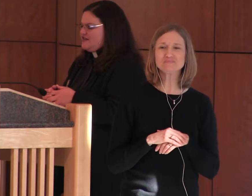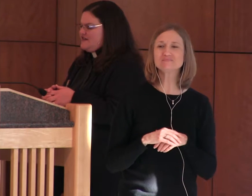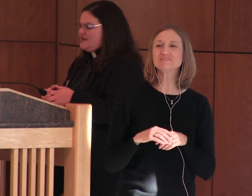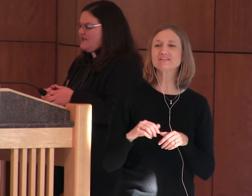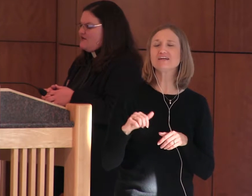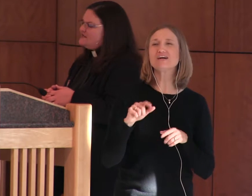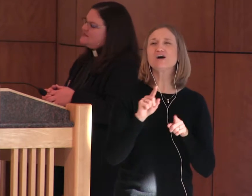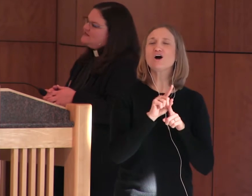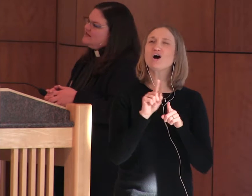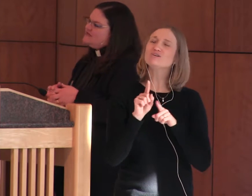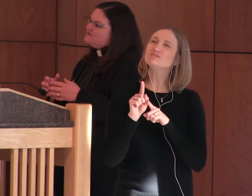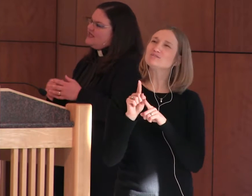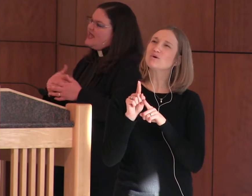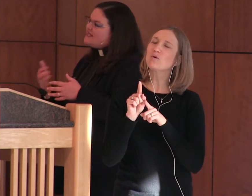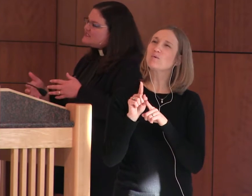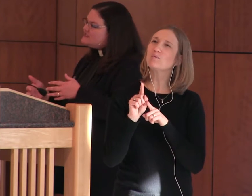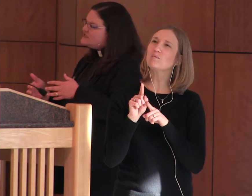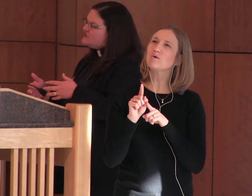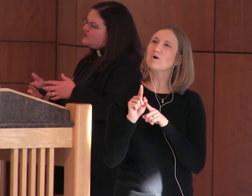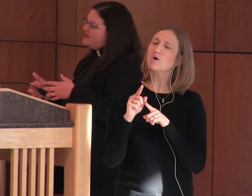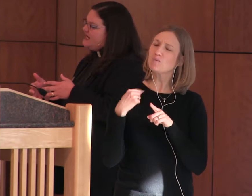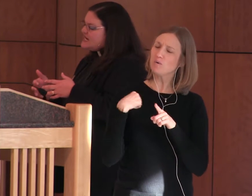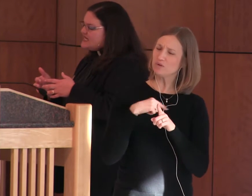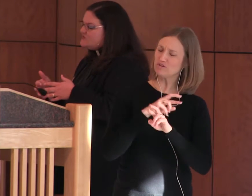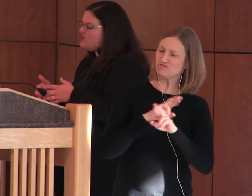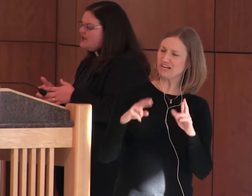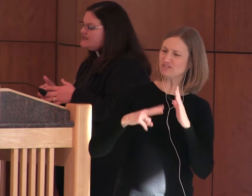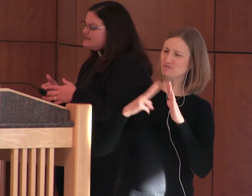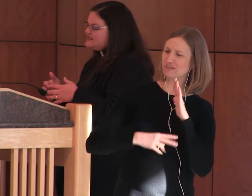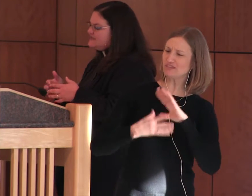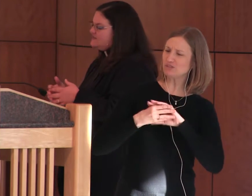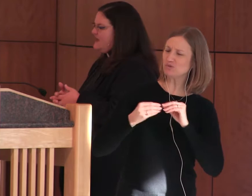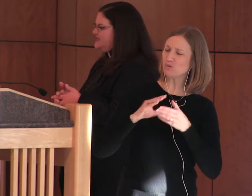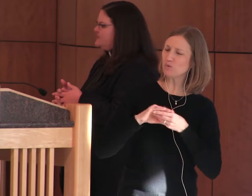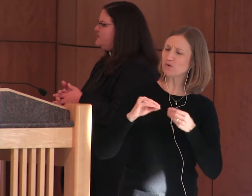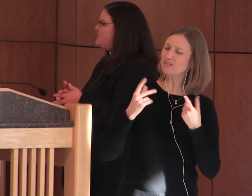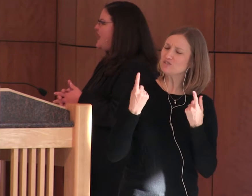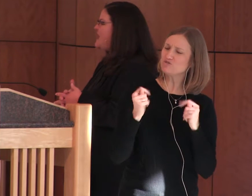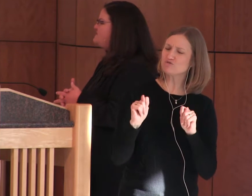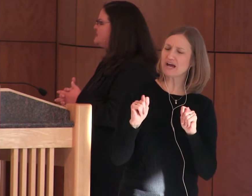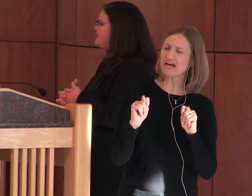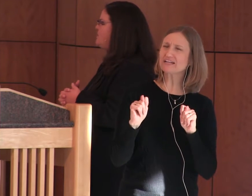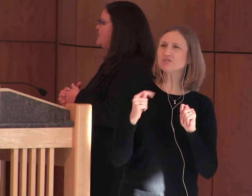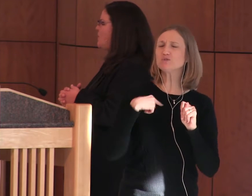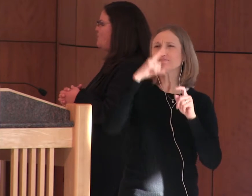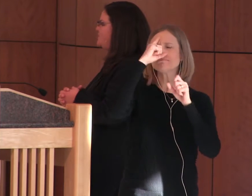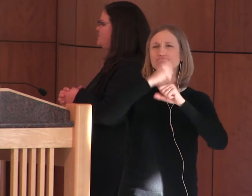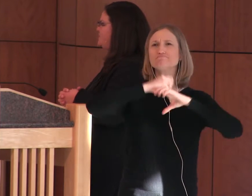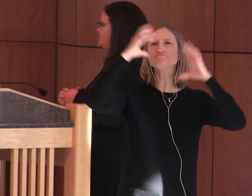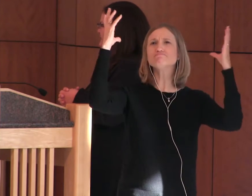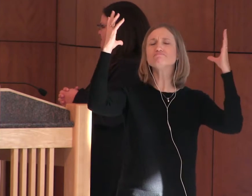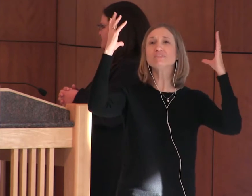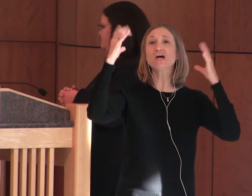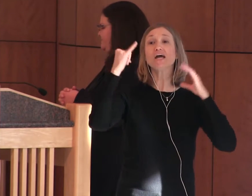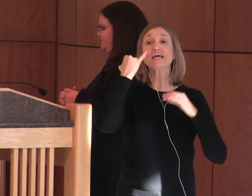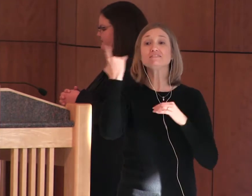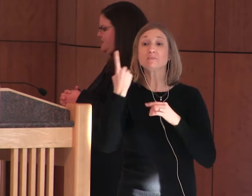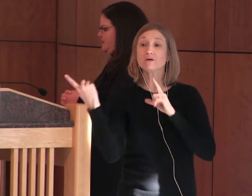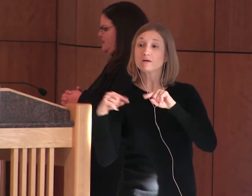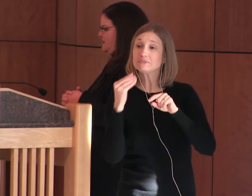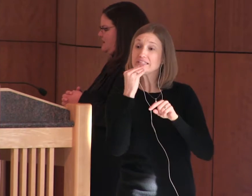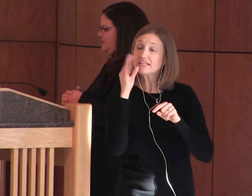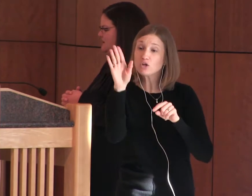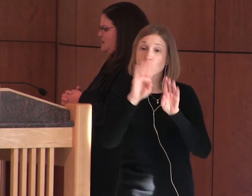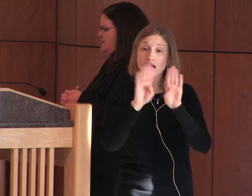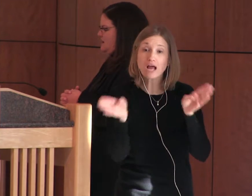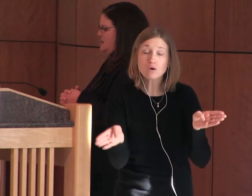Another thing to think about as we head into this story is what is expected when you have someone over for dinner.